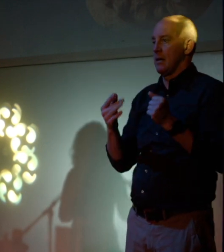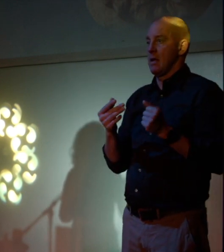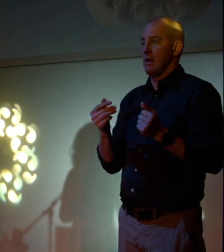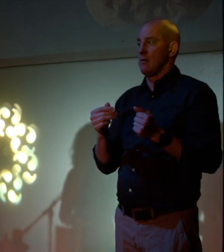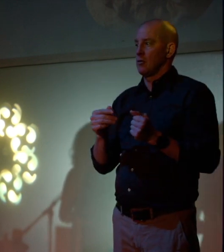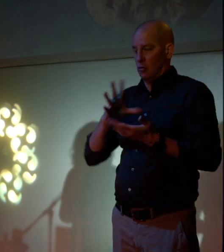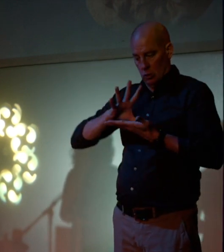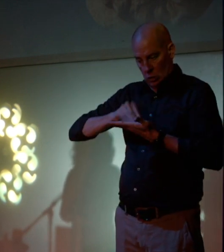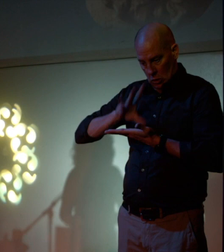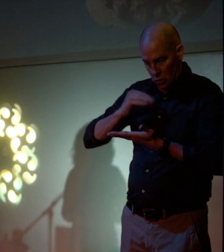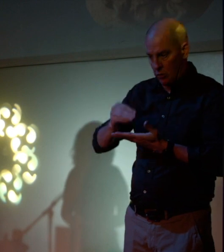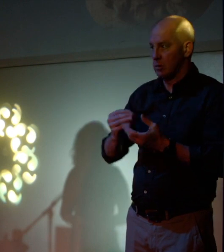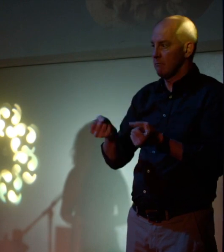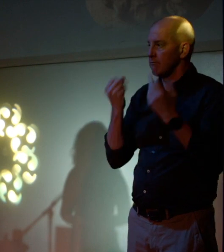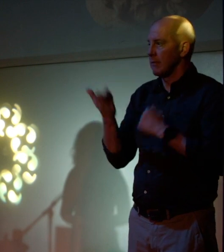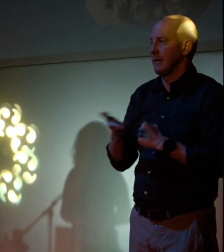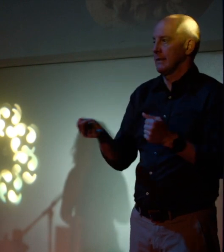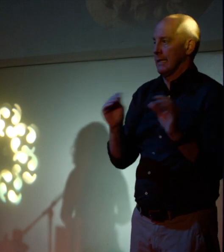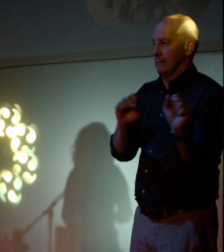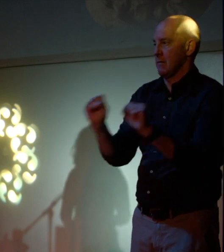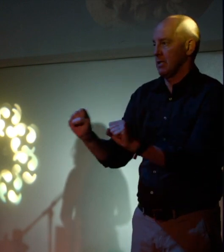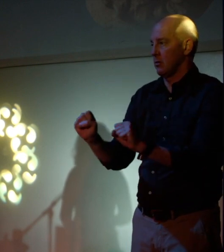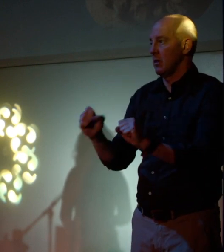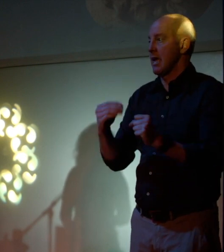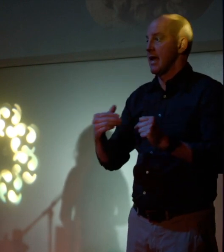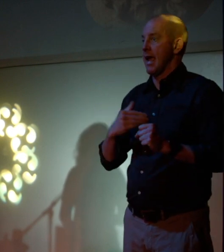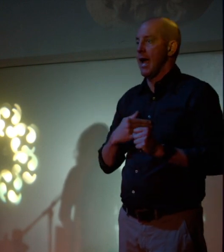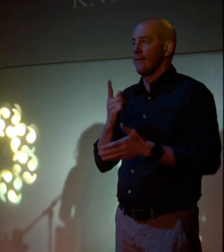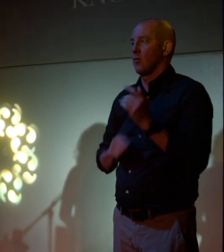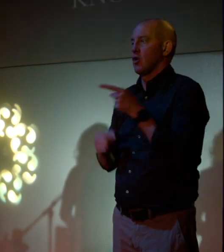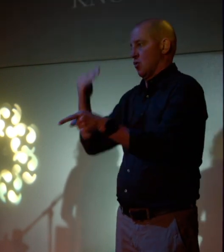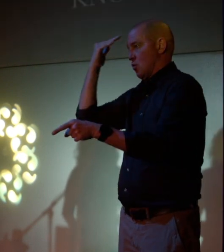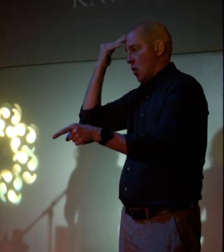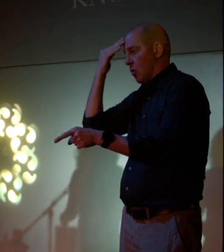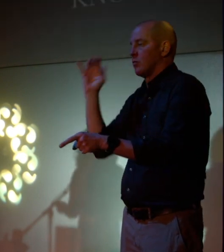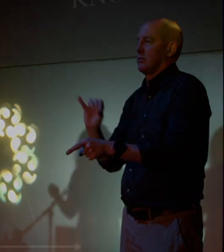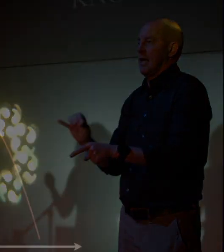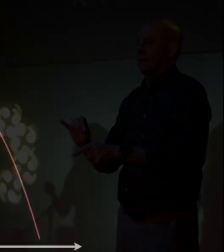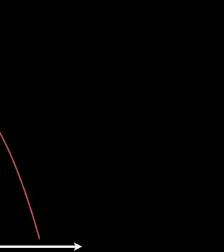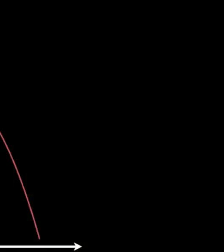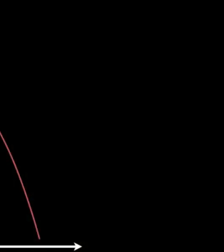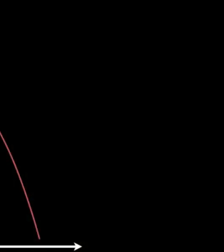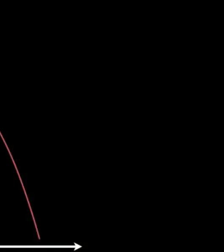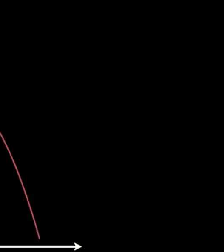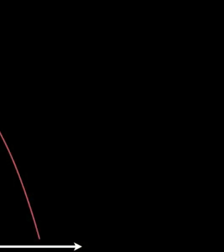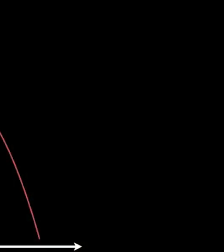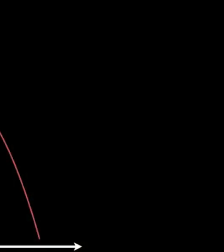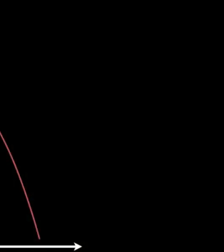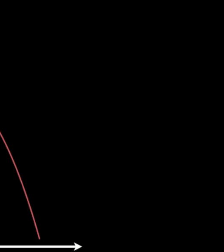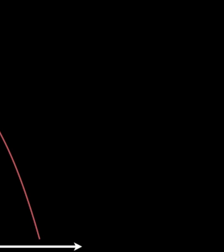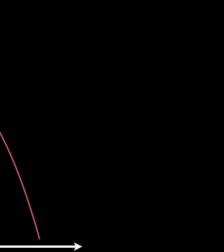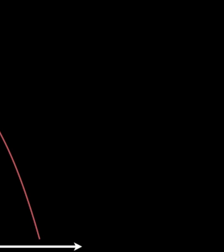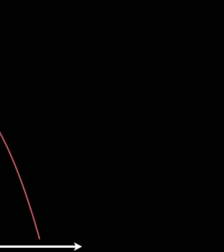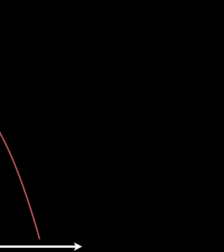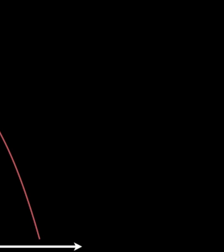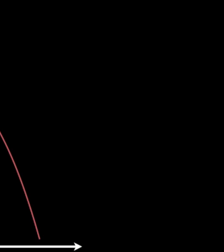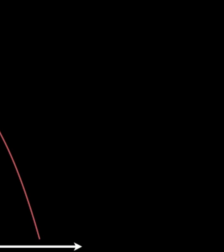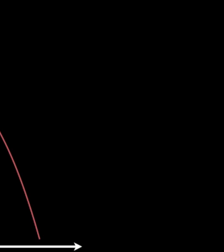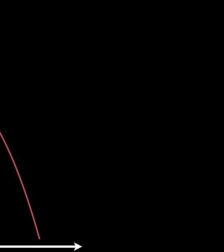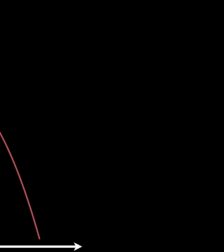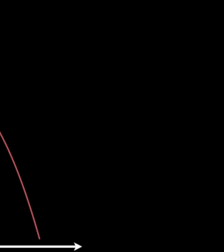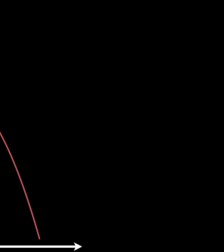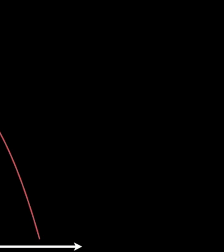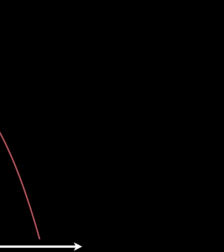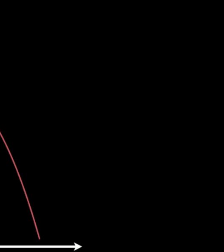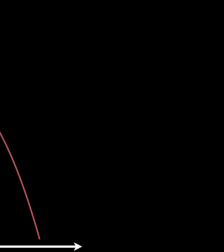realm of known unknowns, like the dragon. And it's these known unknowns that drive